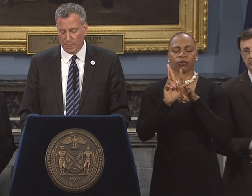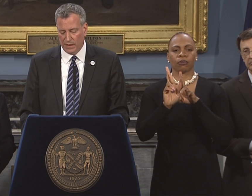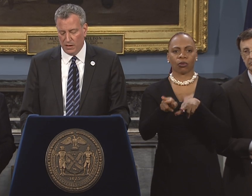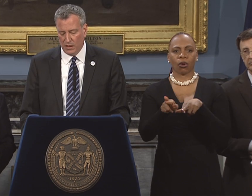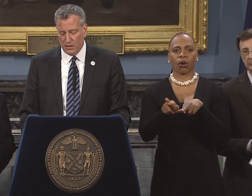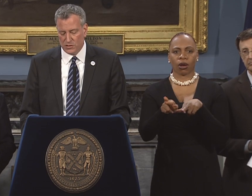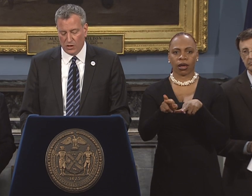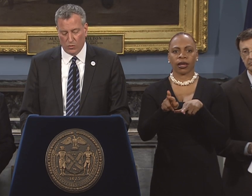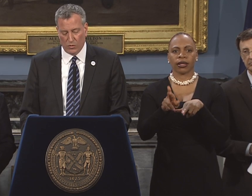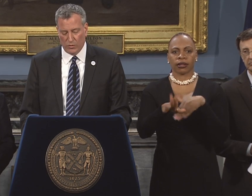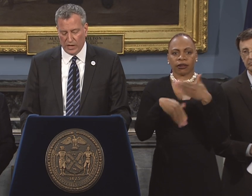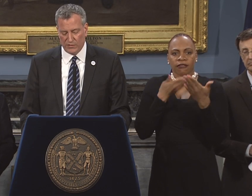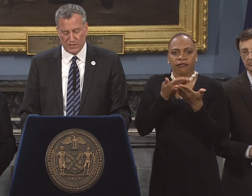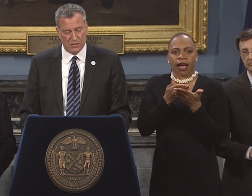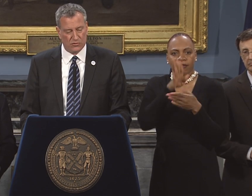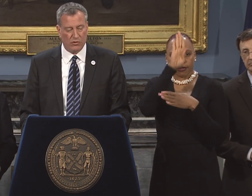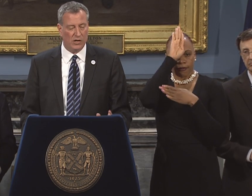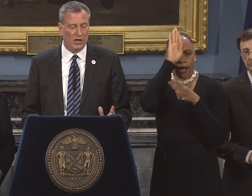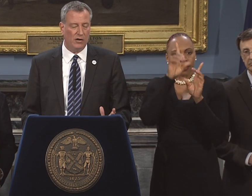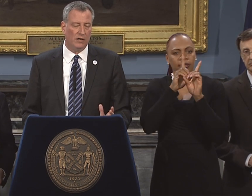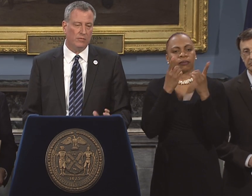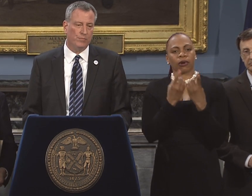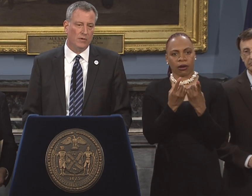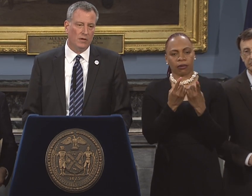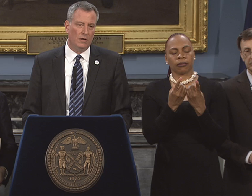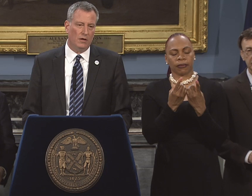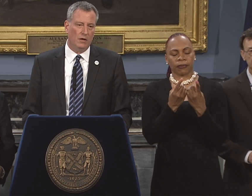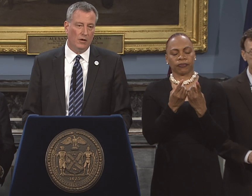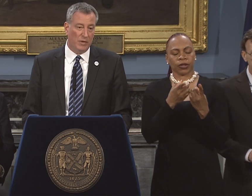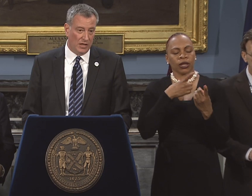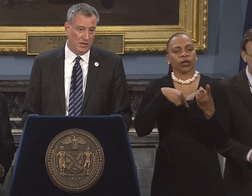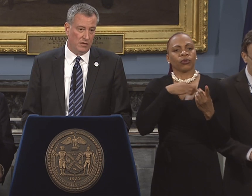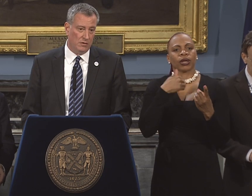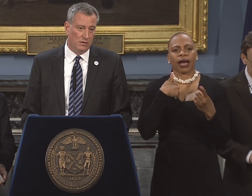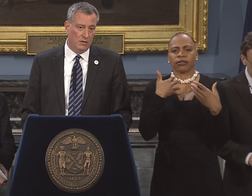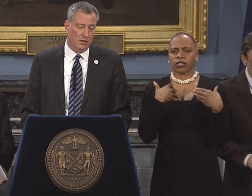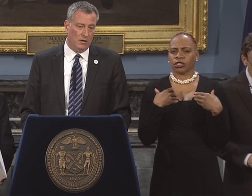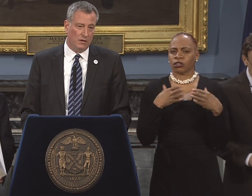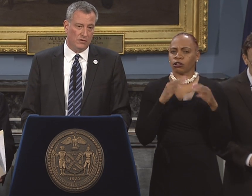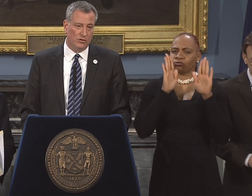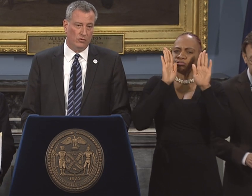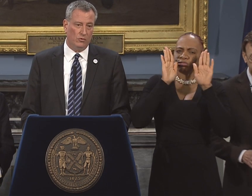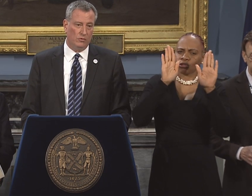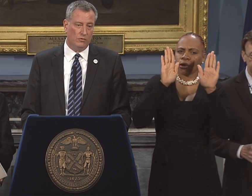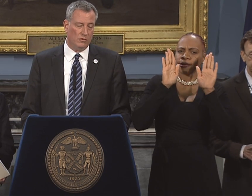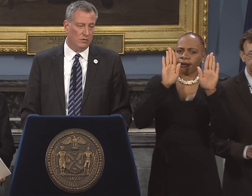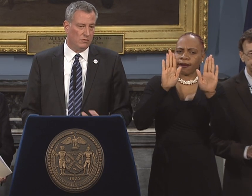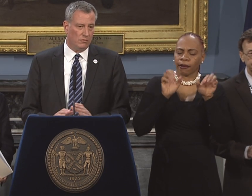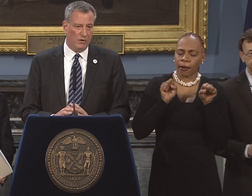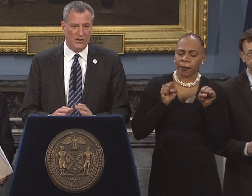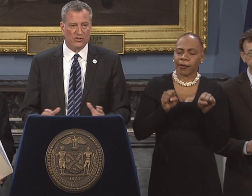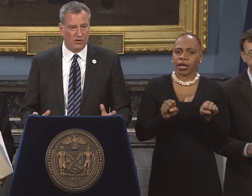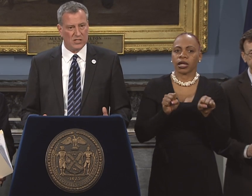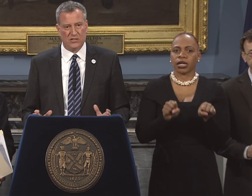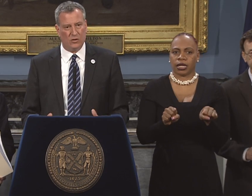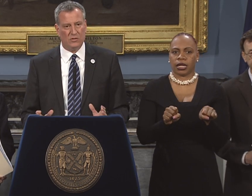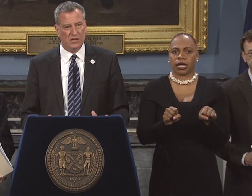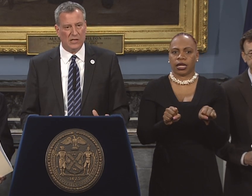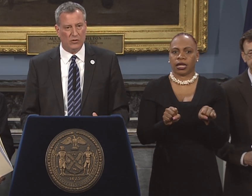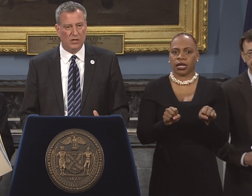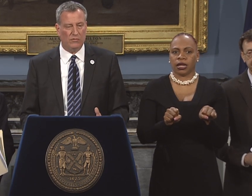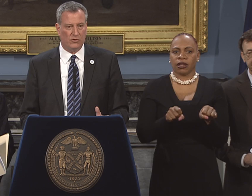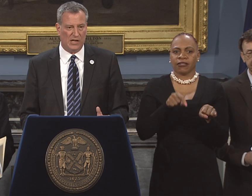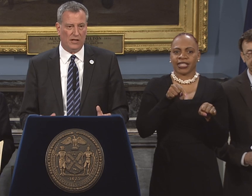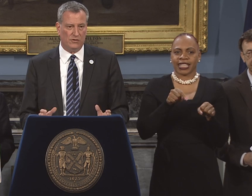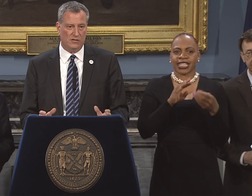department. So we have this extraordinary ability to range across this whole